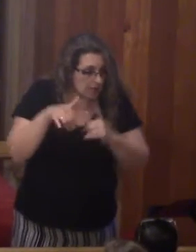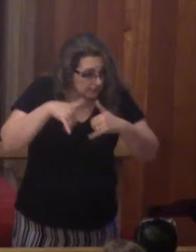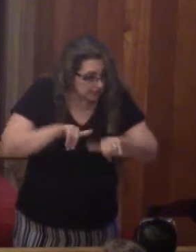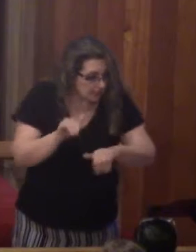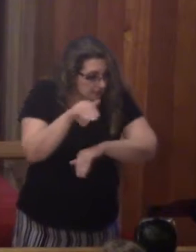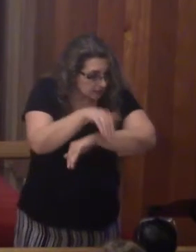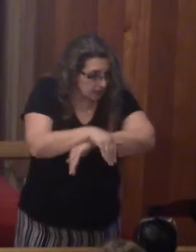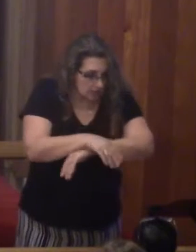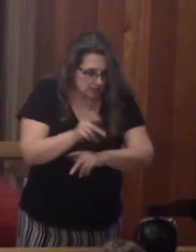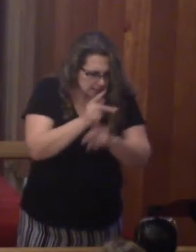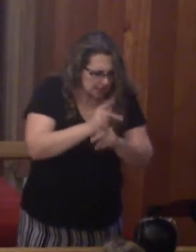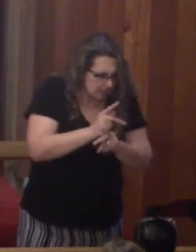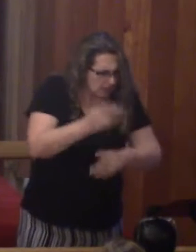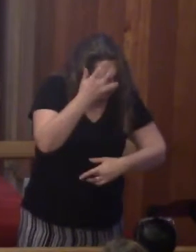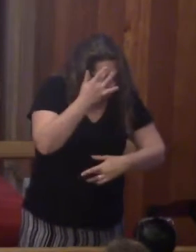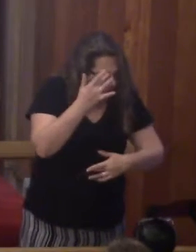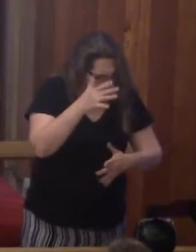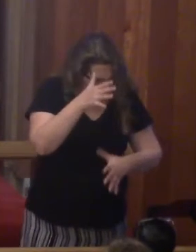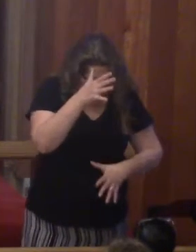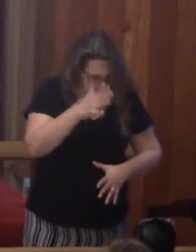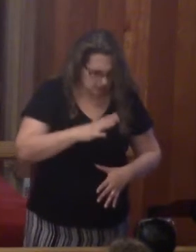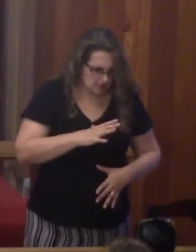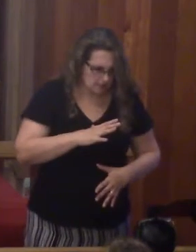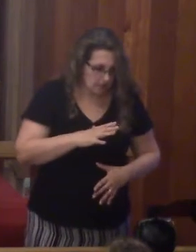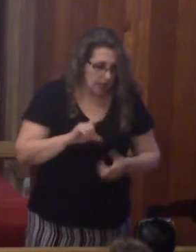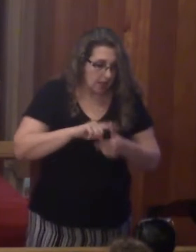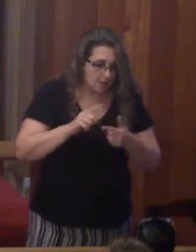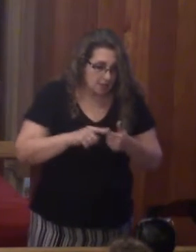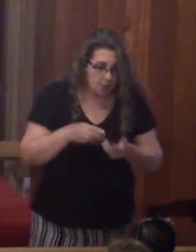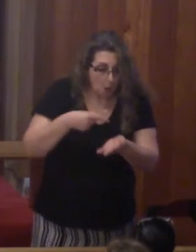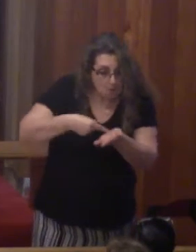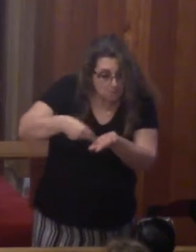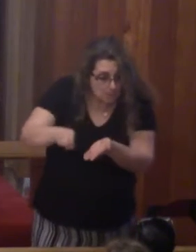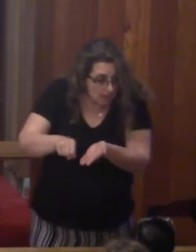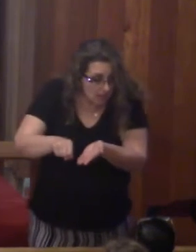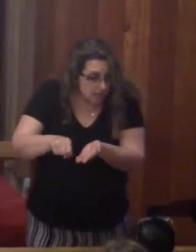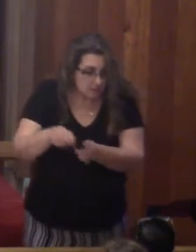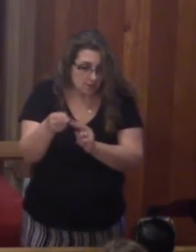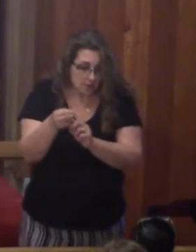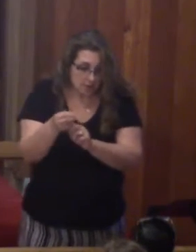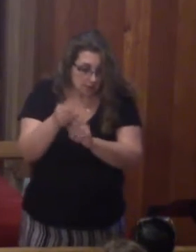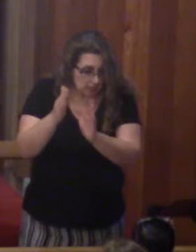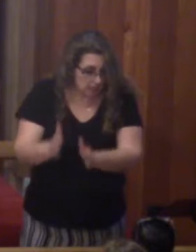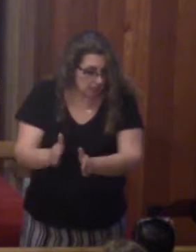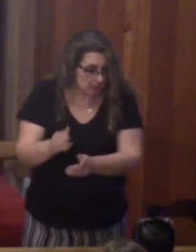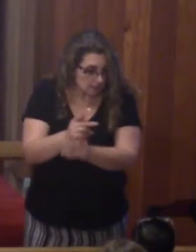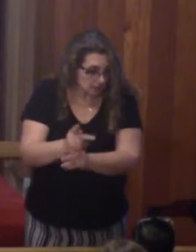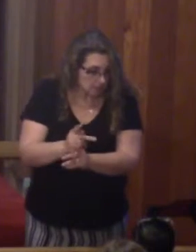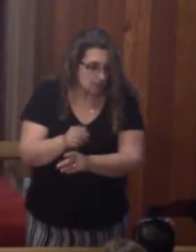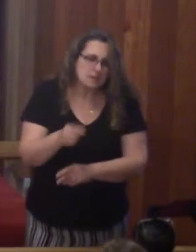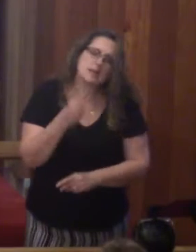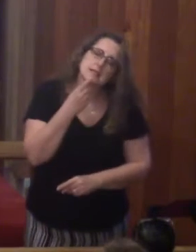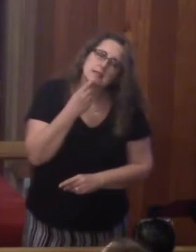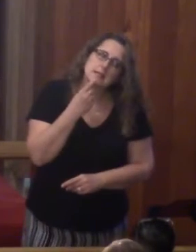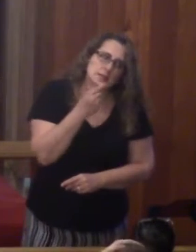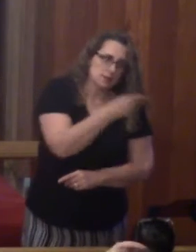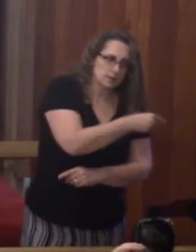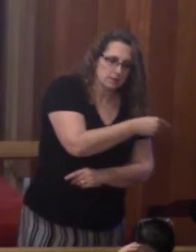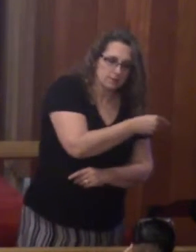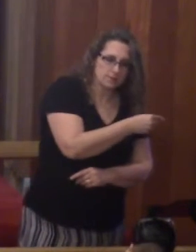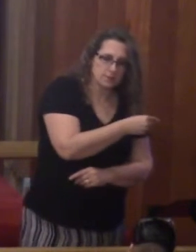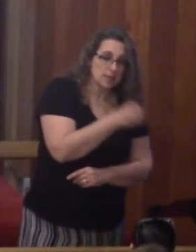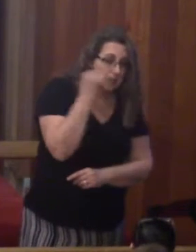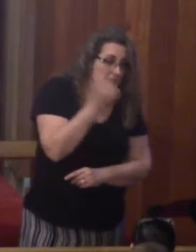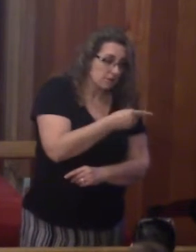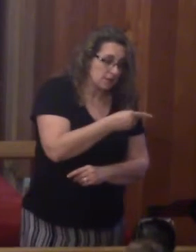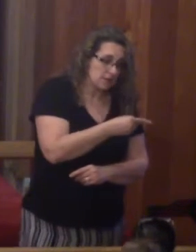he's okay. And the next day, hands 2 denarii to the innkeeper and says, when I come back, if he's